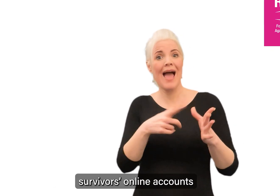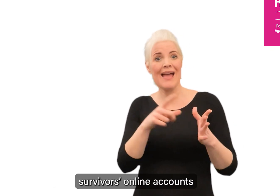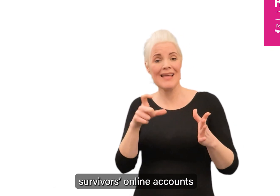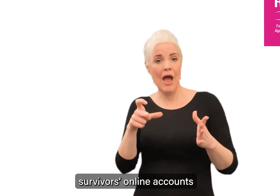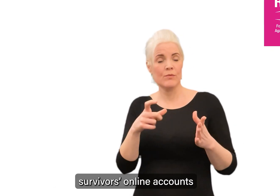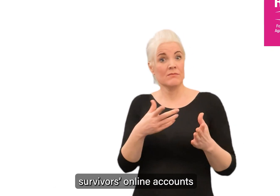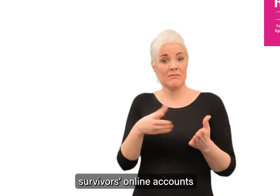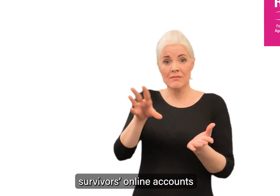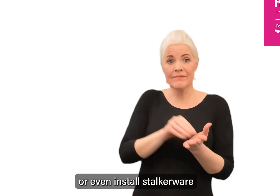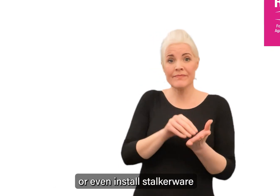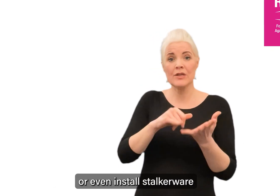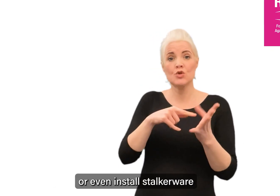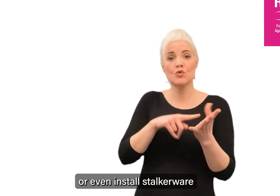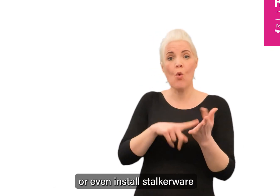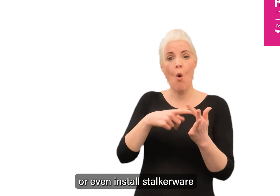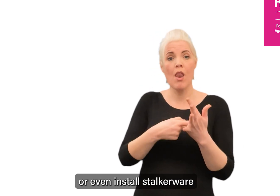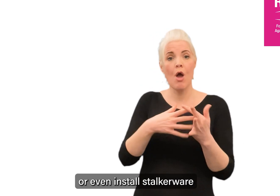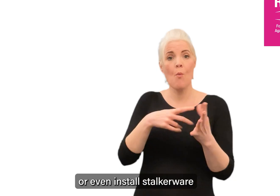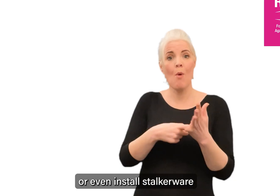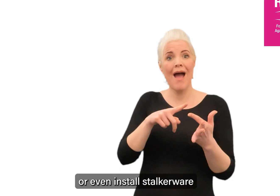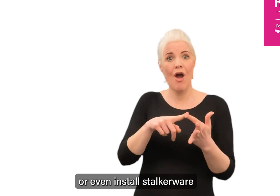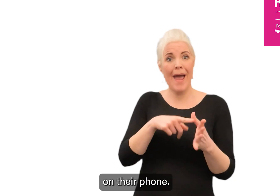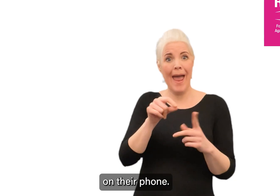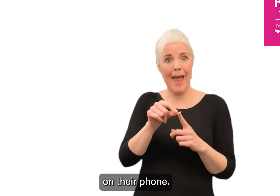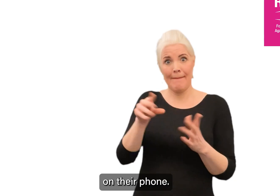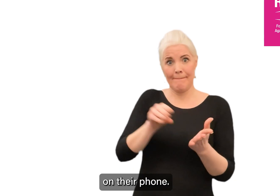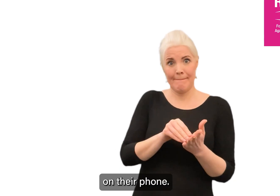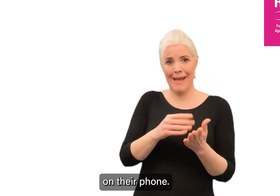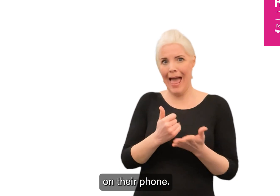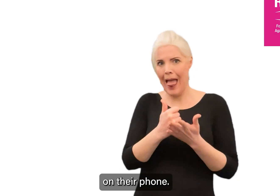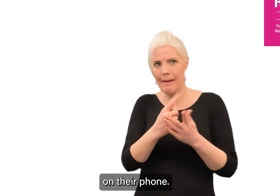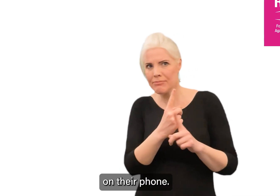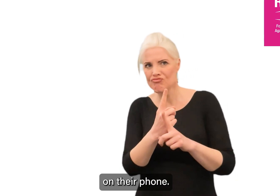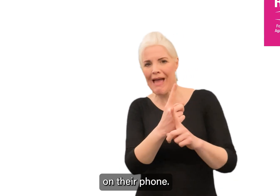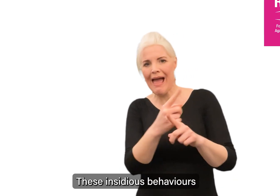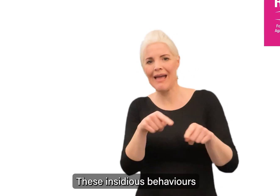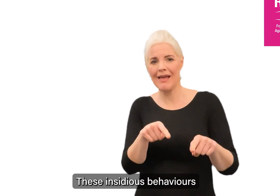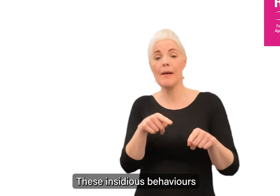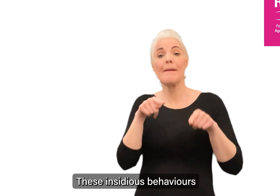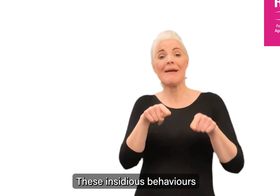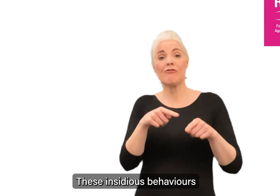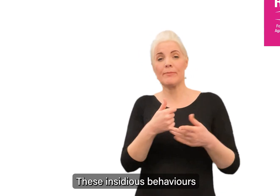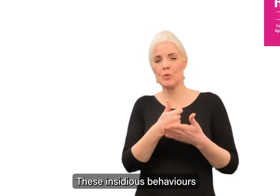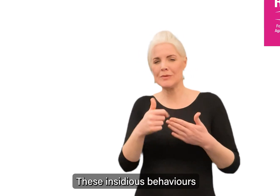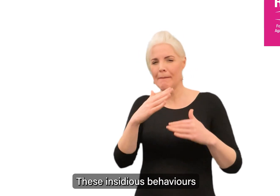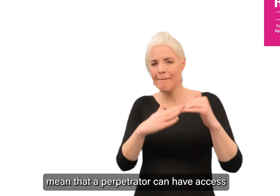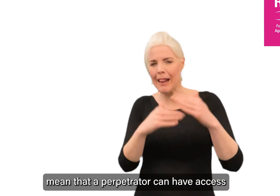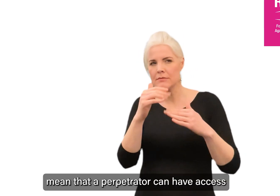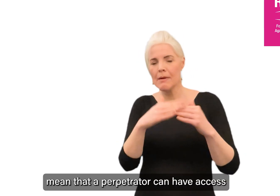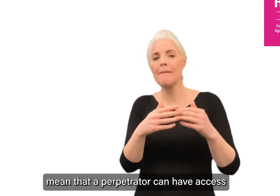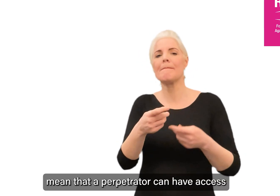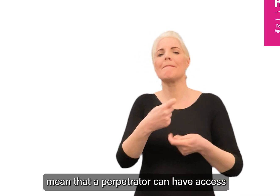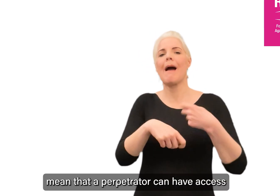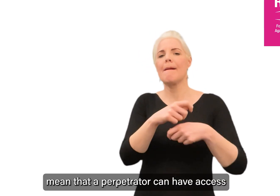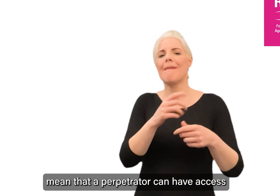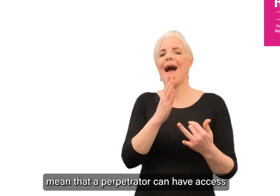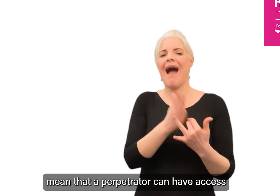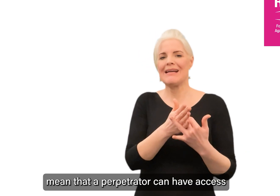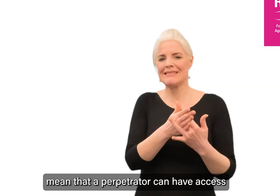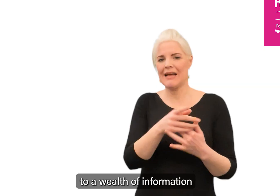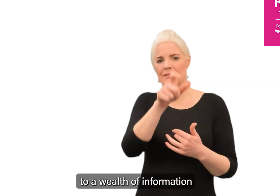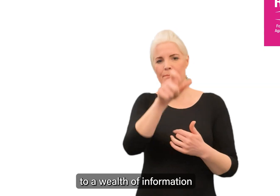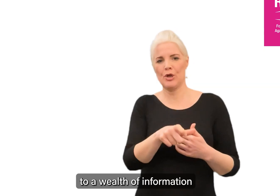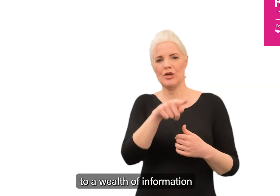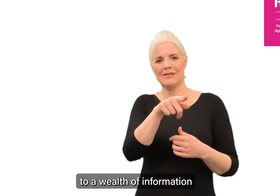survivors' online accounts or even install stalkerware on their phone. And these insidious behaviors mean that a perpetrator can